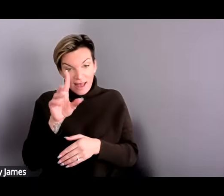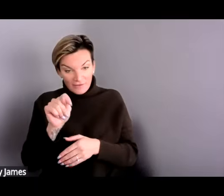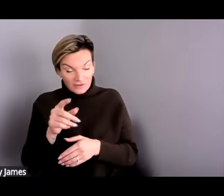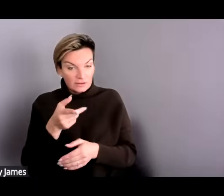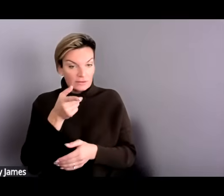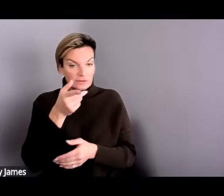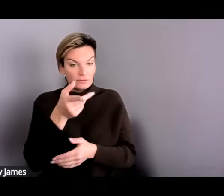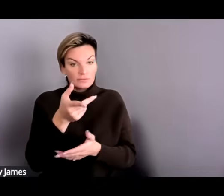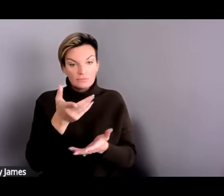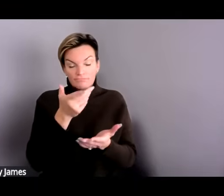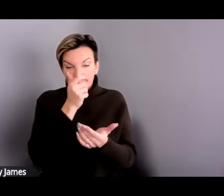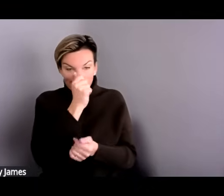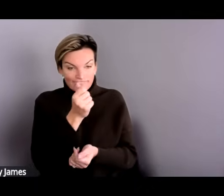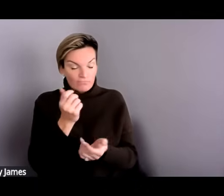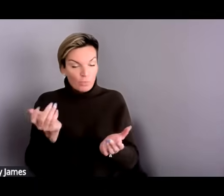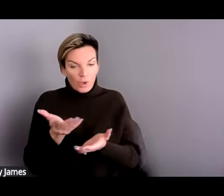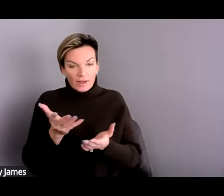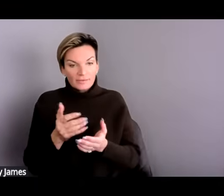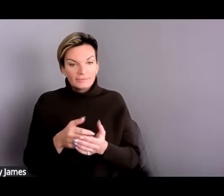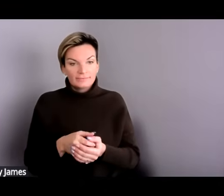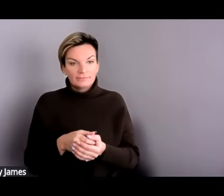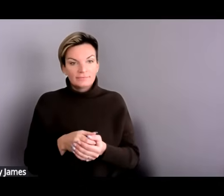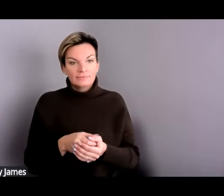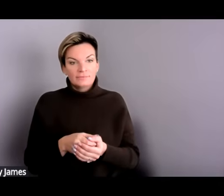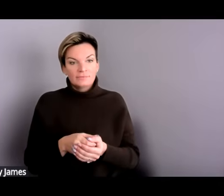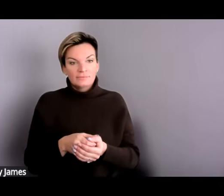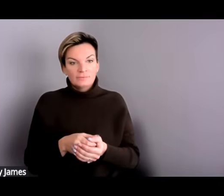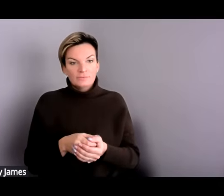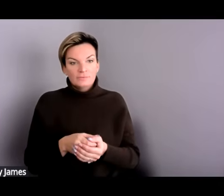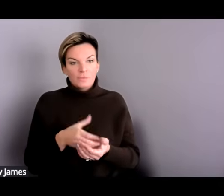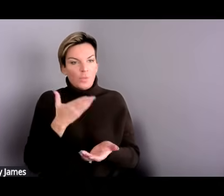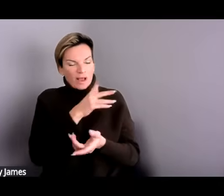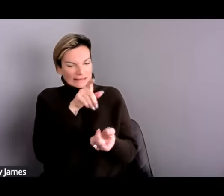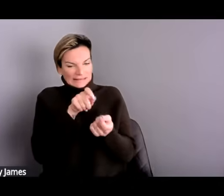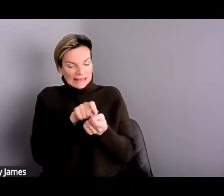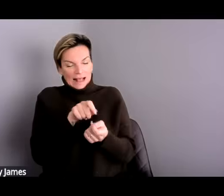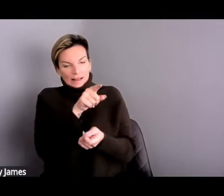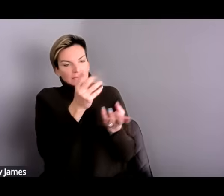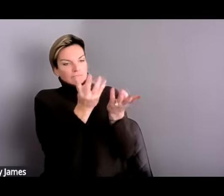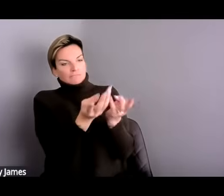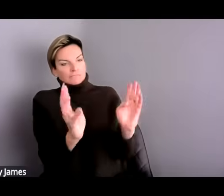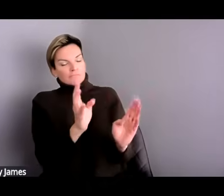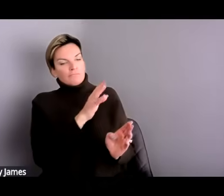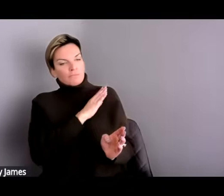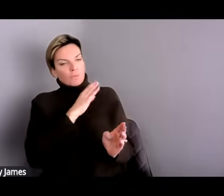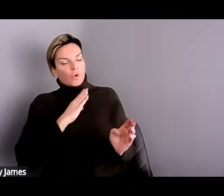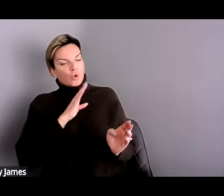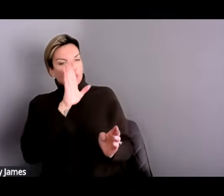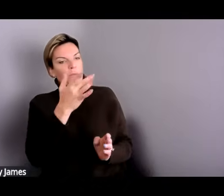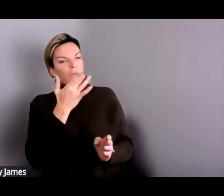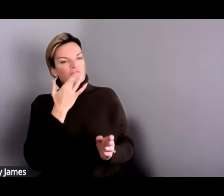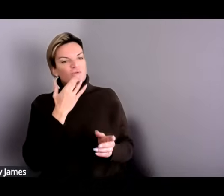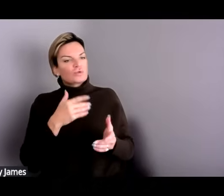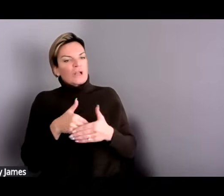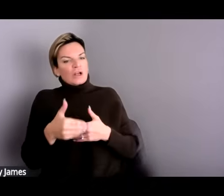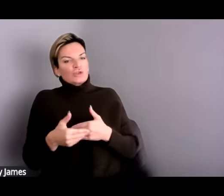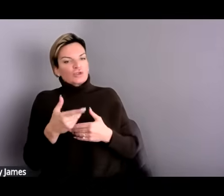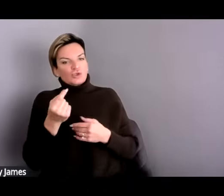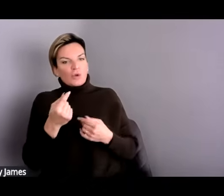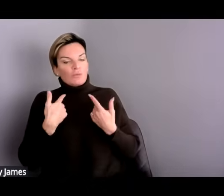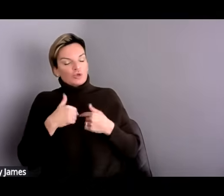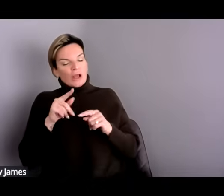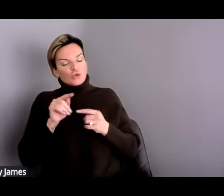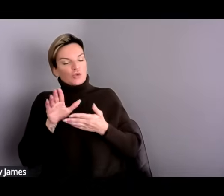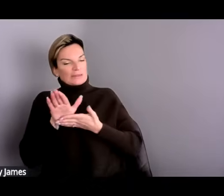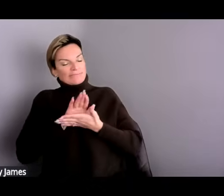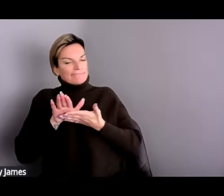it? Do you want just to, what is the board's preference on next steps, I guess, is what I'm trying to ineloquently say.